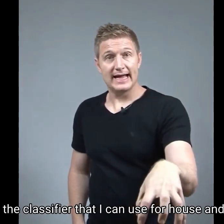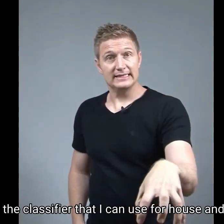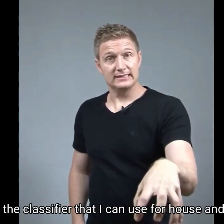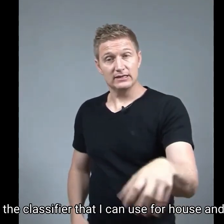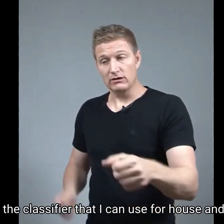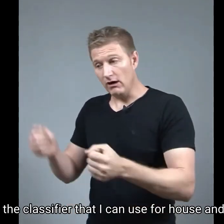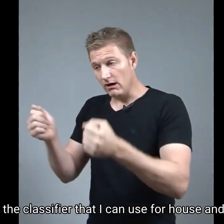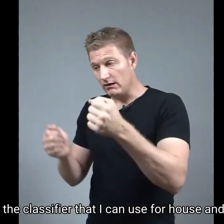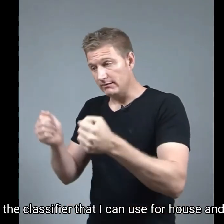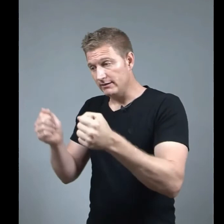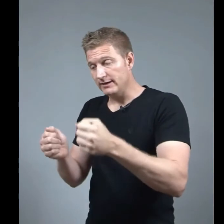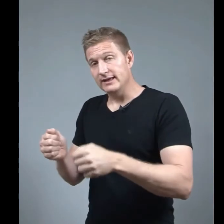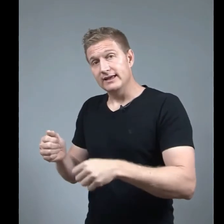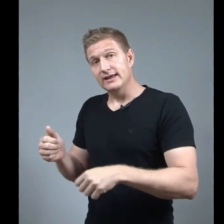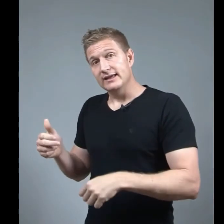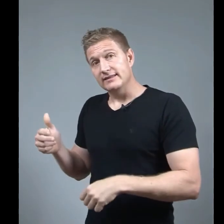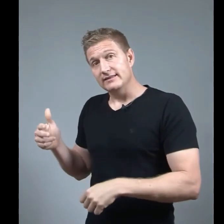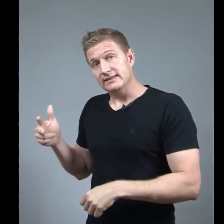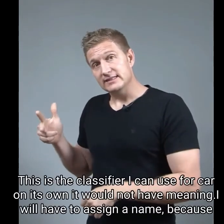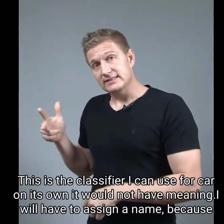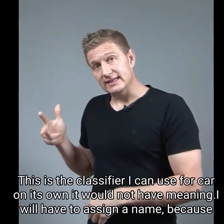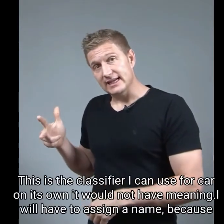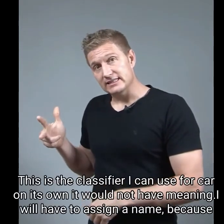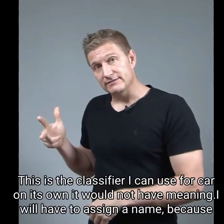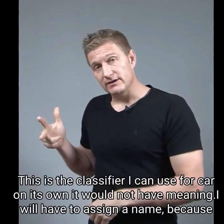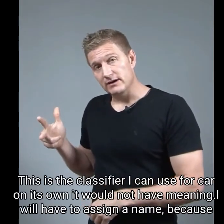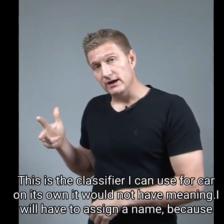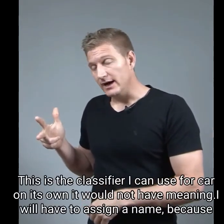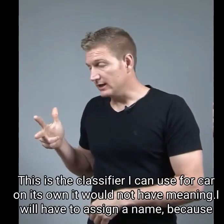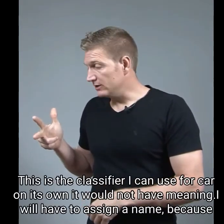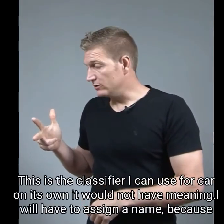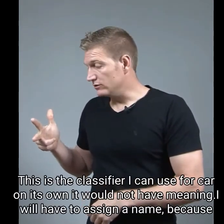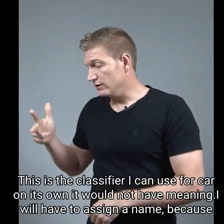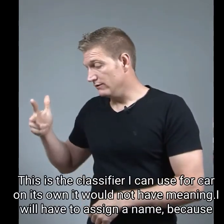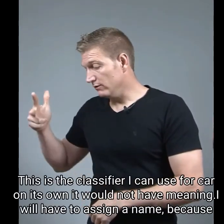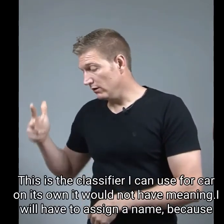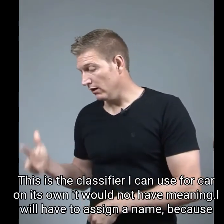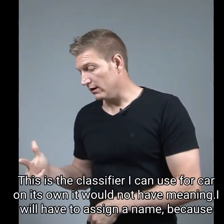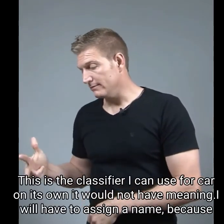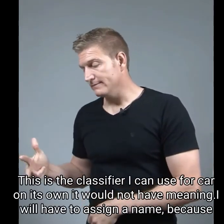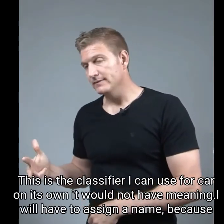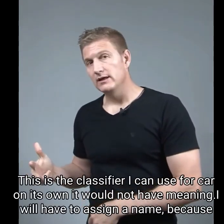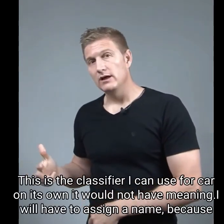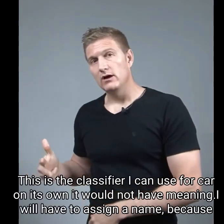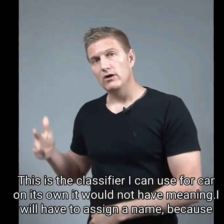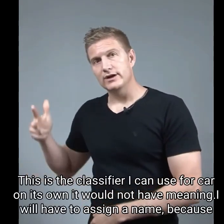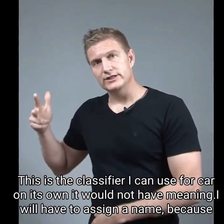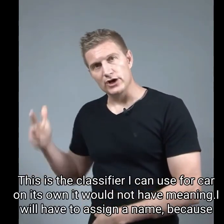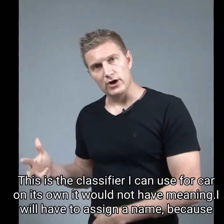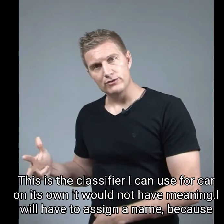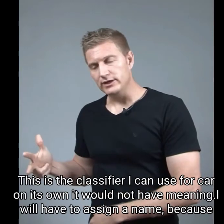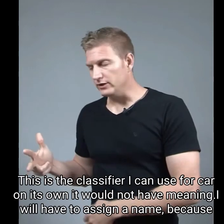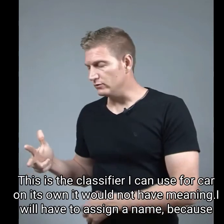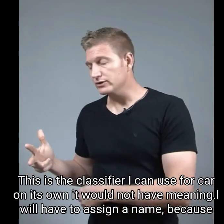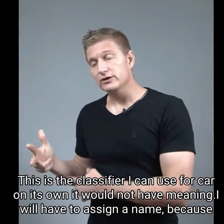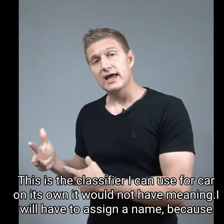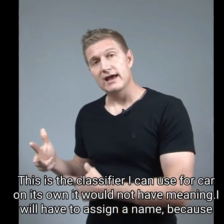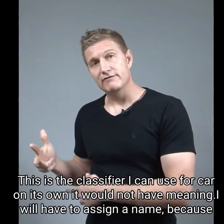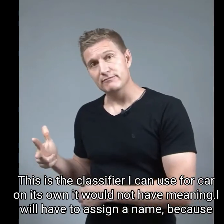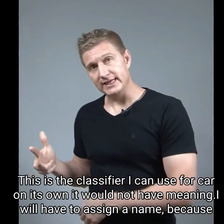And the car. This is the classifier I can use for car. On its own, it would not have